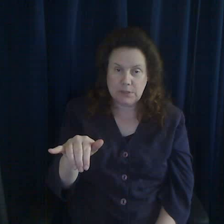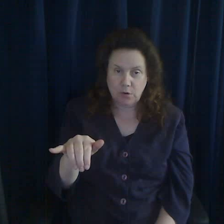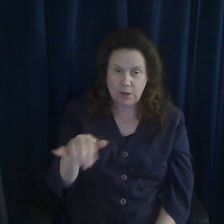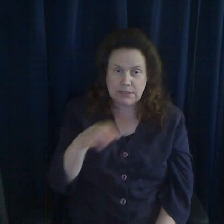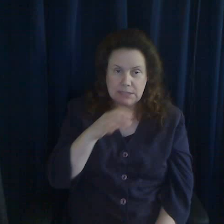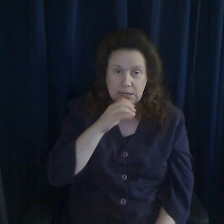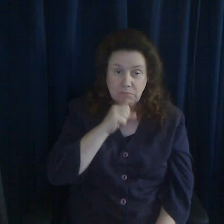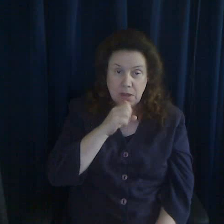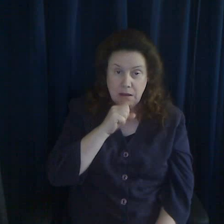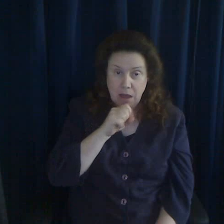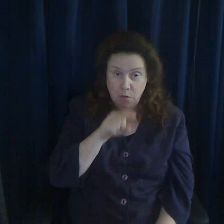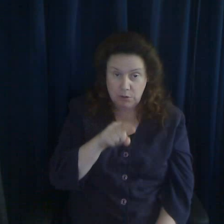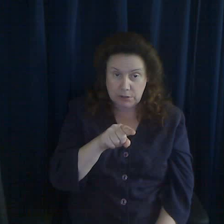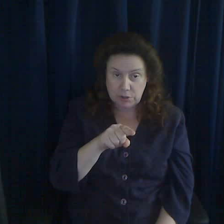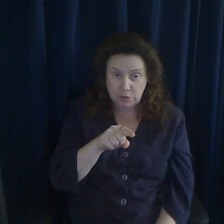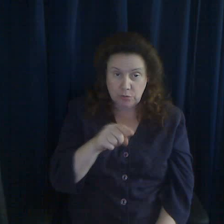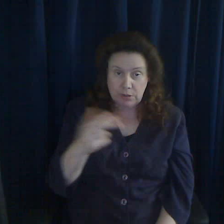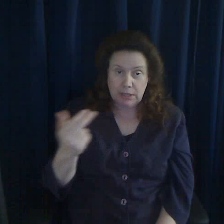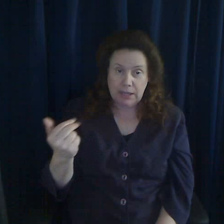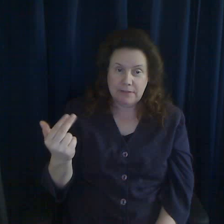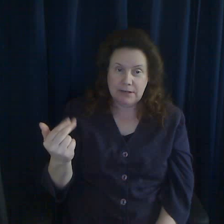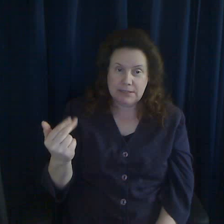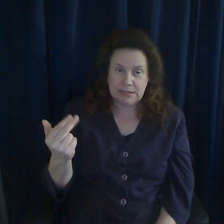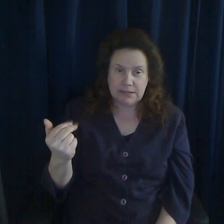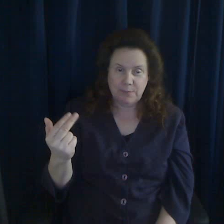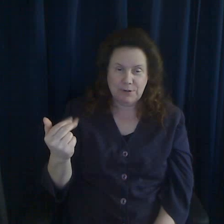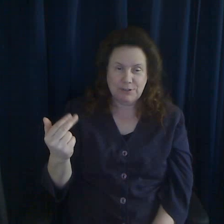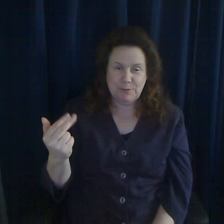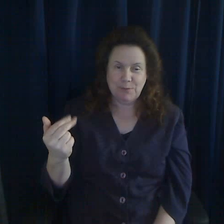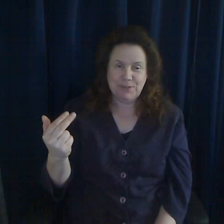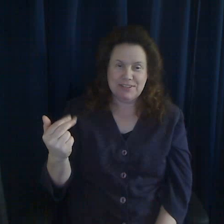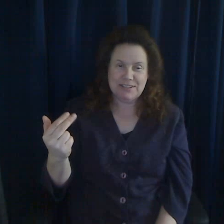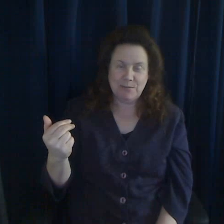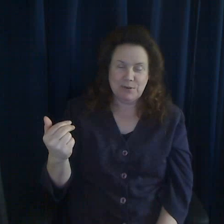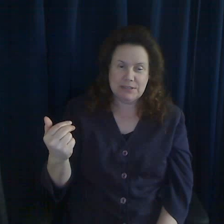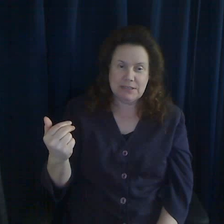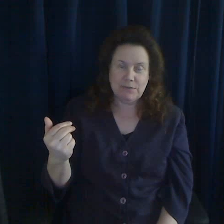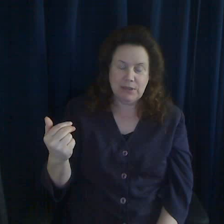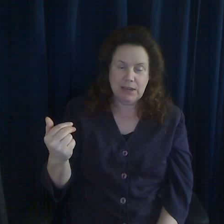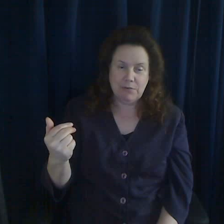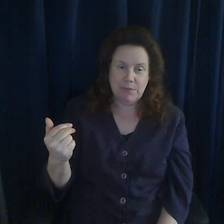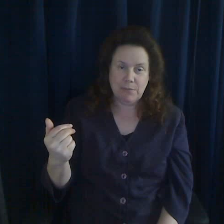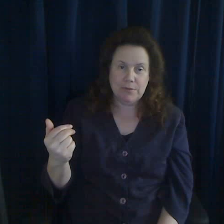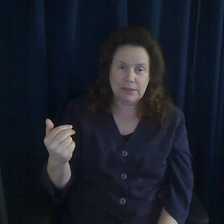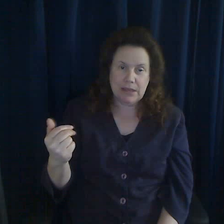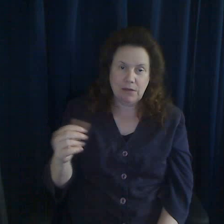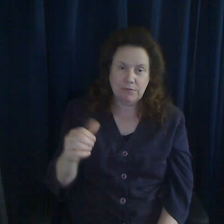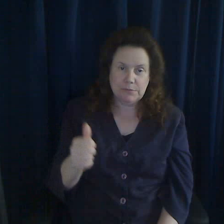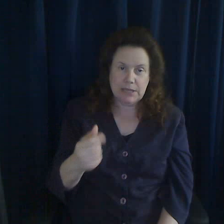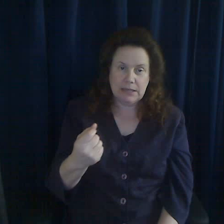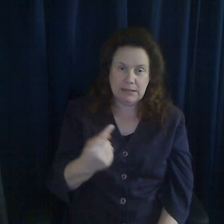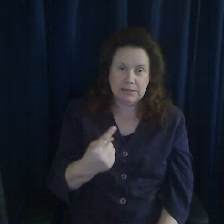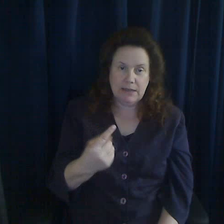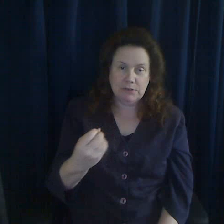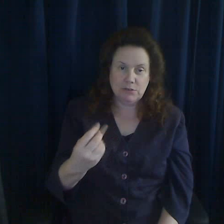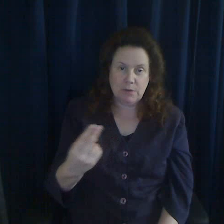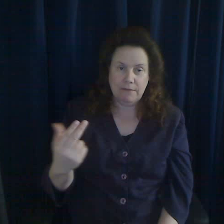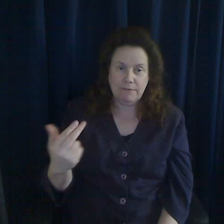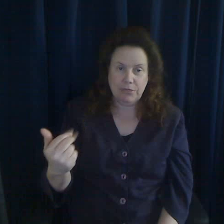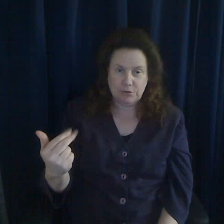So I said, how old are you? And then I said a number. Do you remember what this number is? If you can't remember, then count from 10, 11, 12,